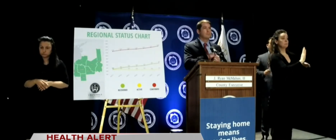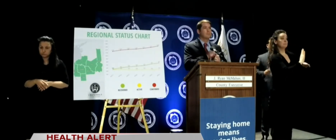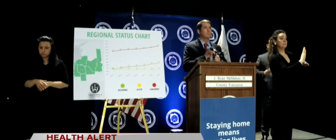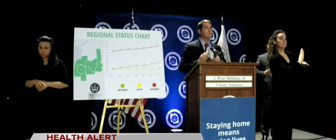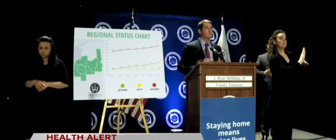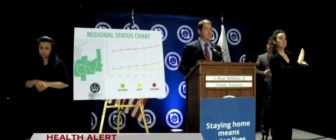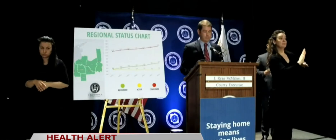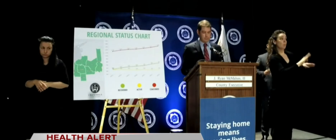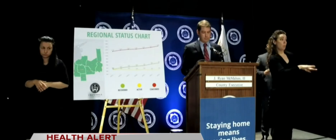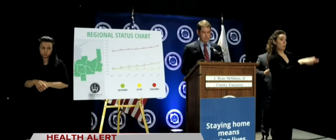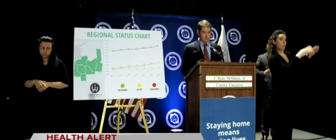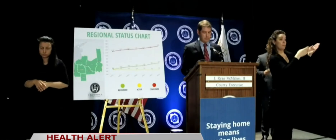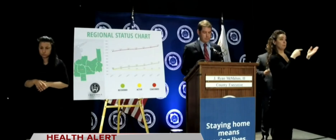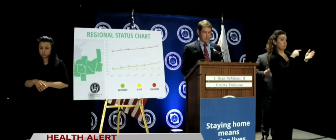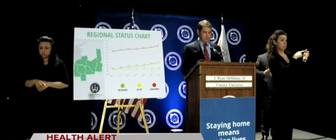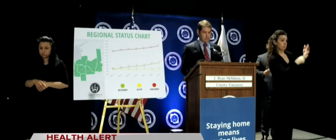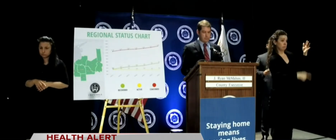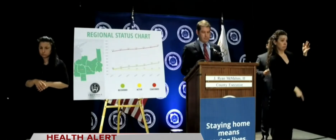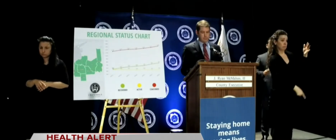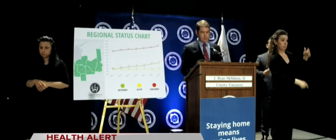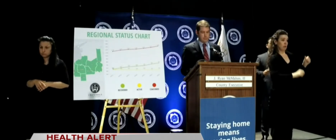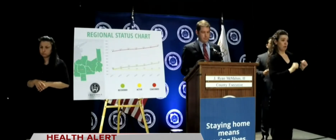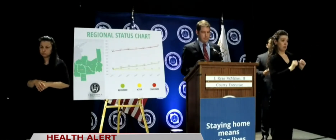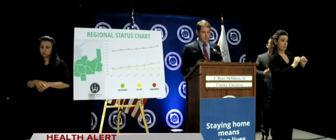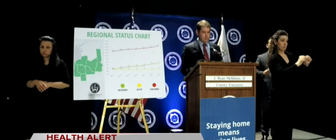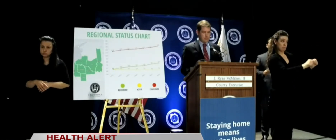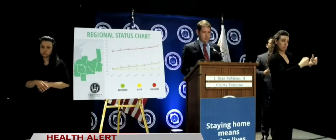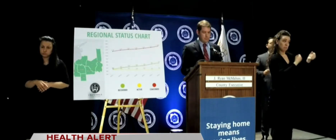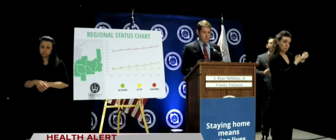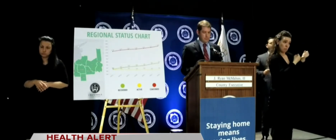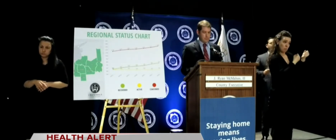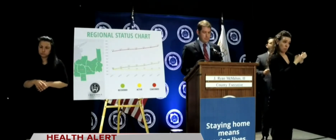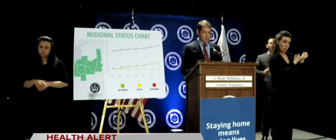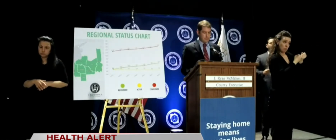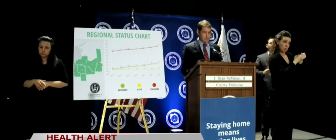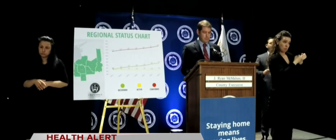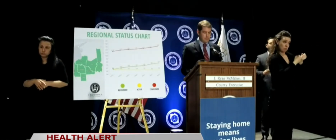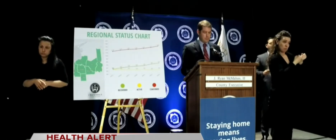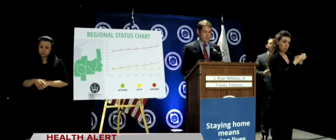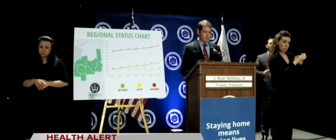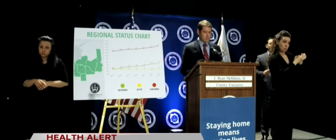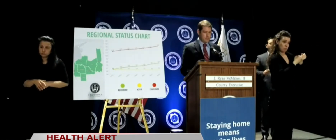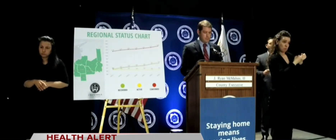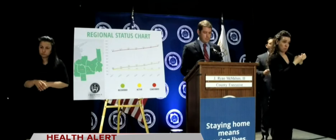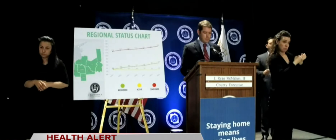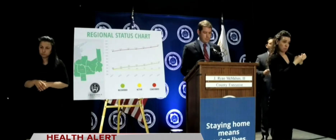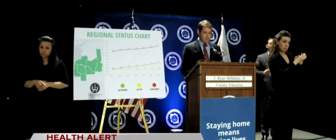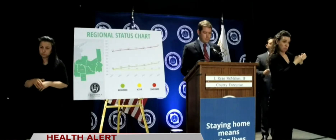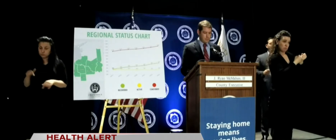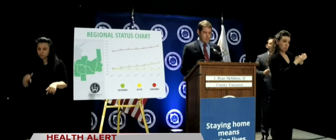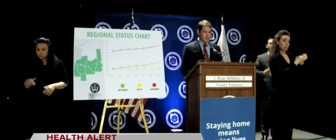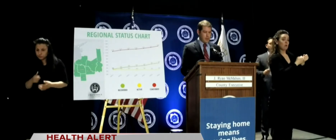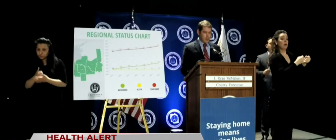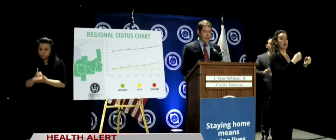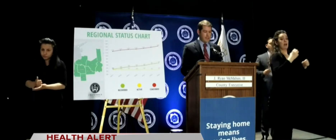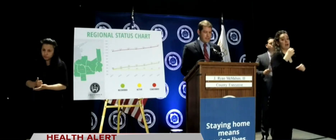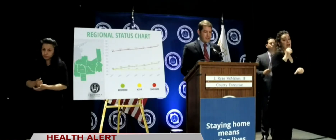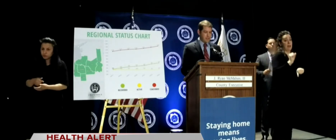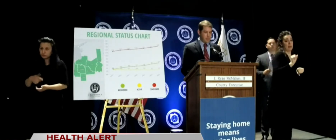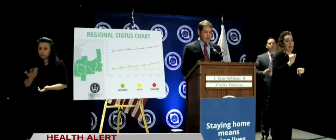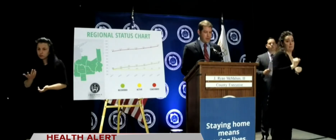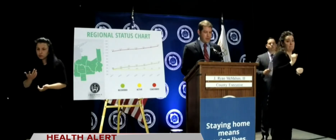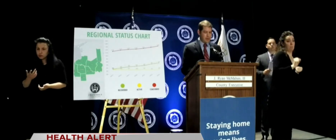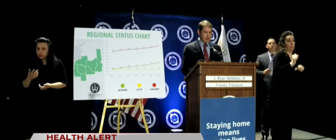areas with you. You said existing support, assistance to employers, policy recommendations, and then long-term, correct?